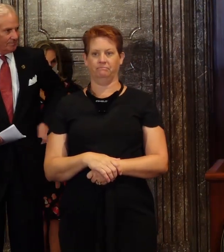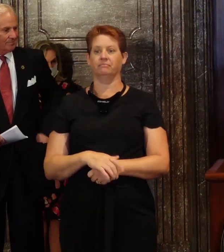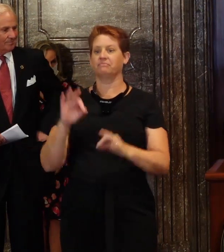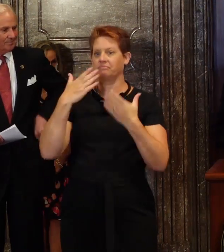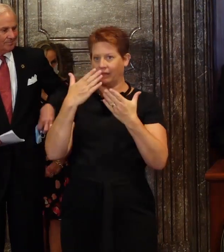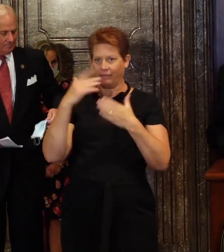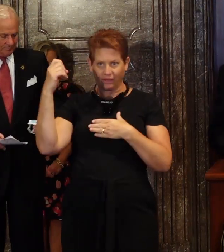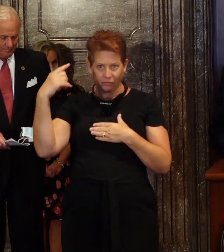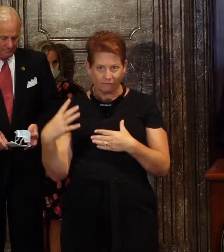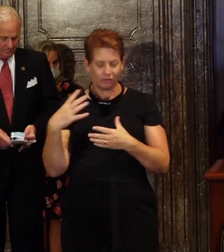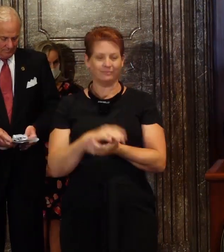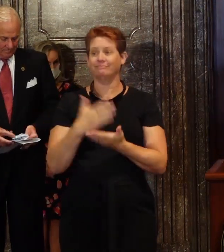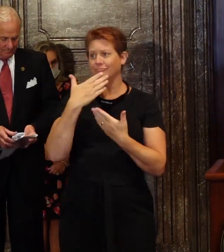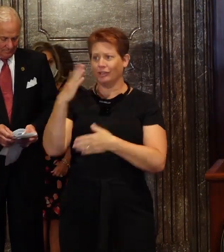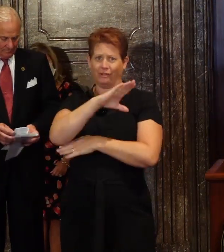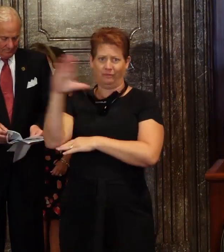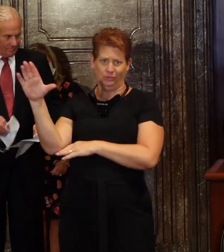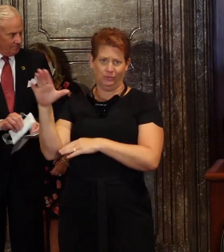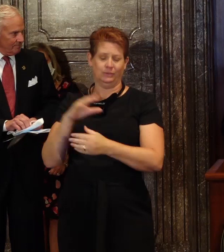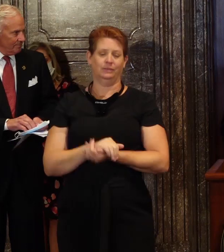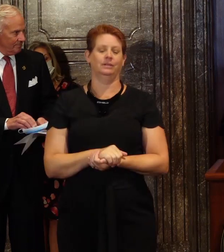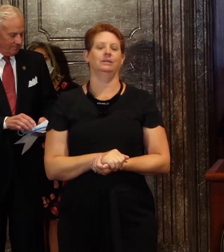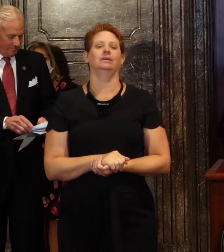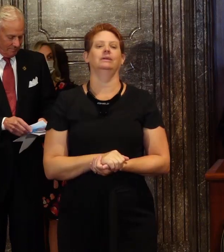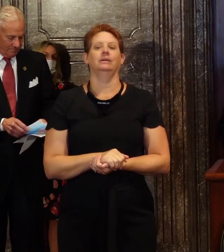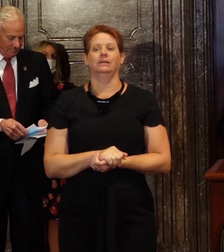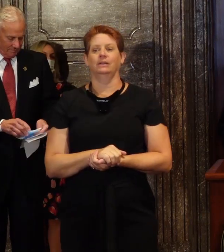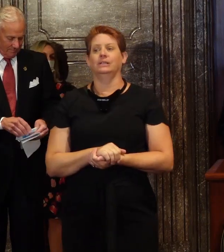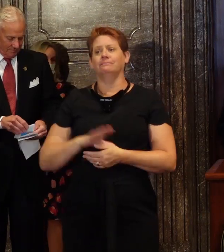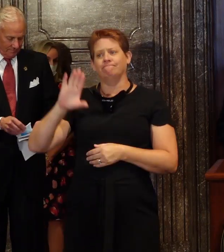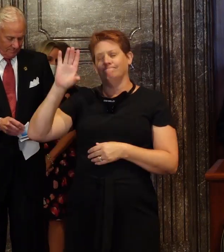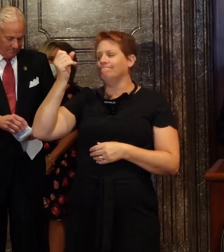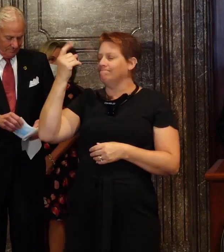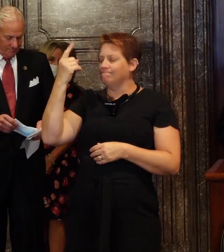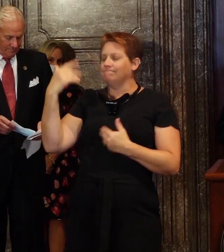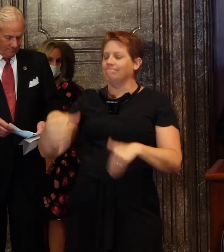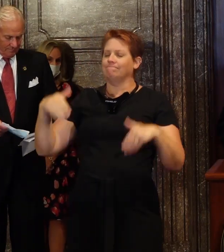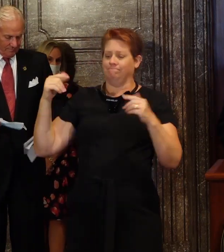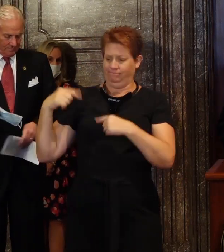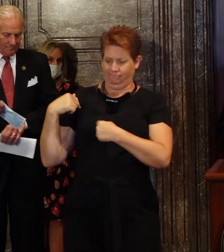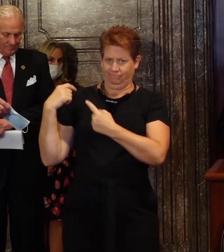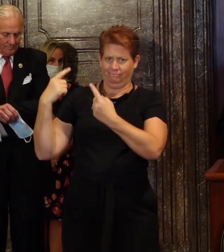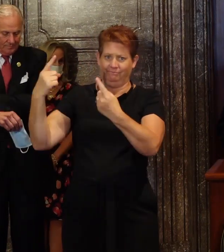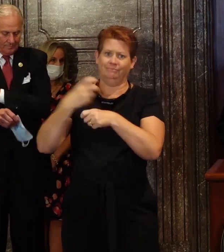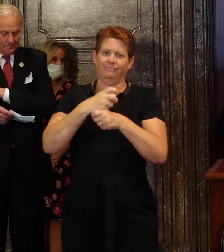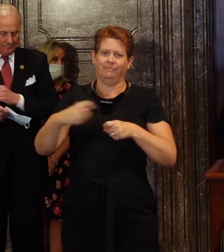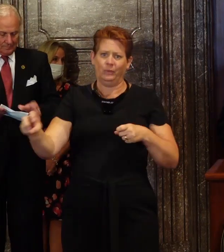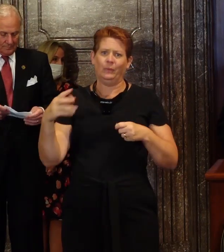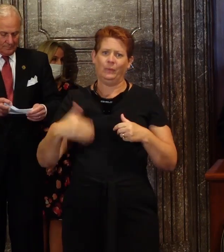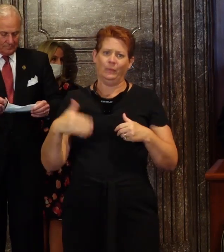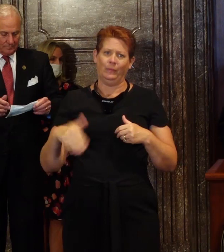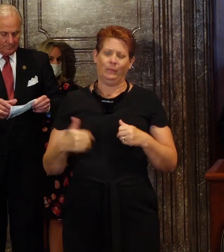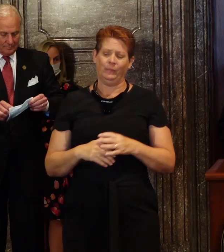Thank you, Governor. Good afternoon. We understand how difficult it has been during these past few months